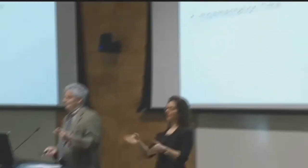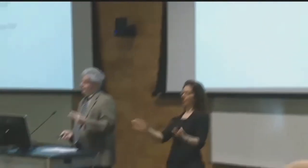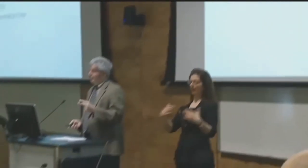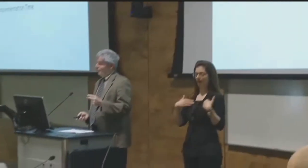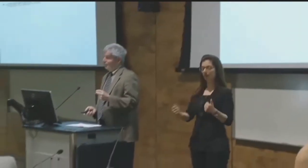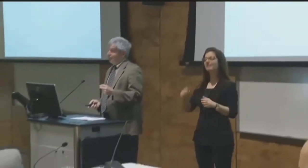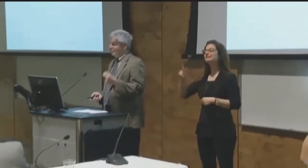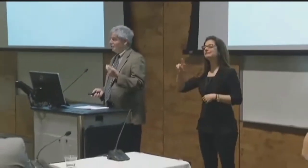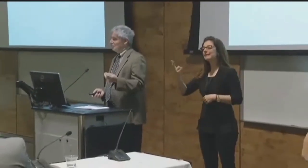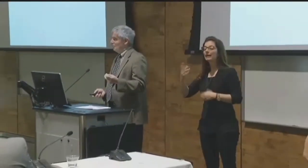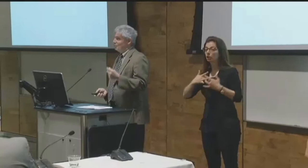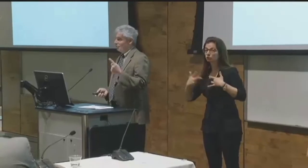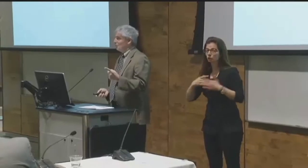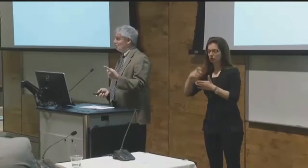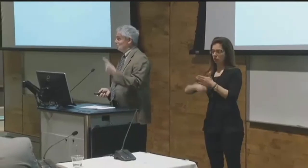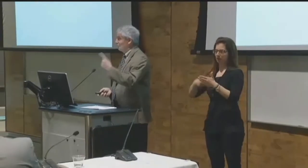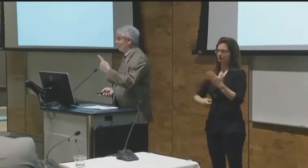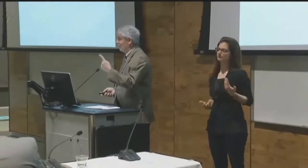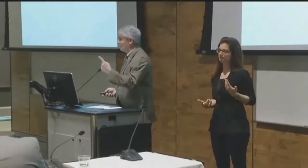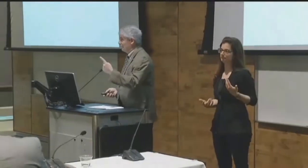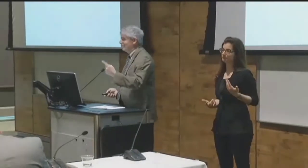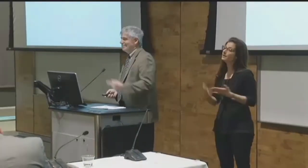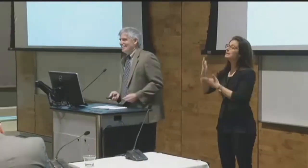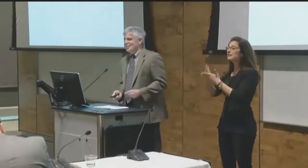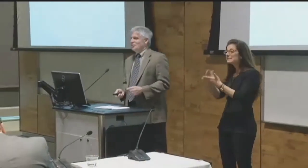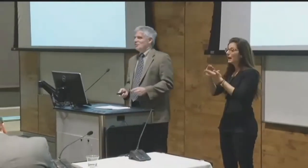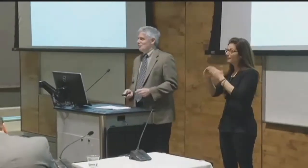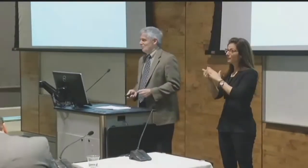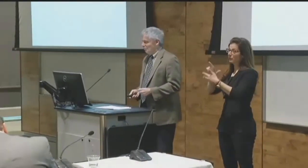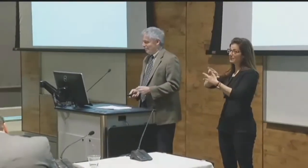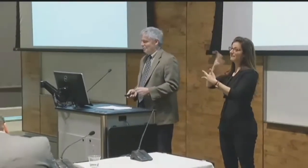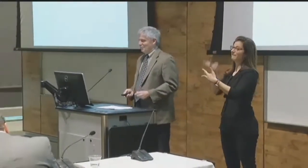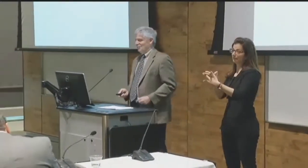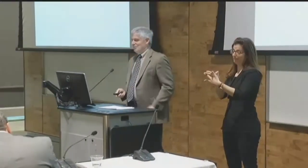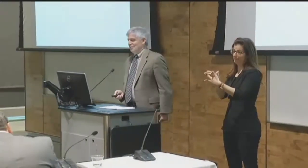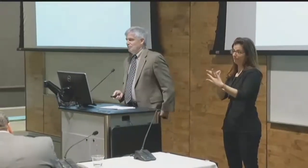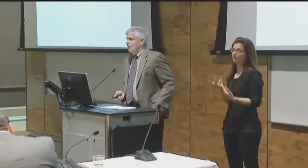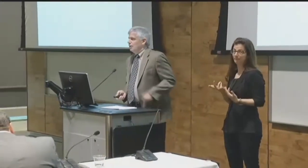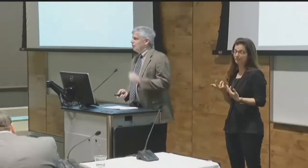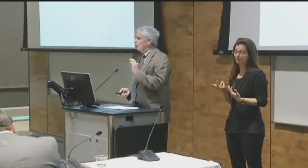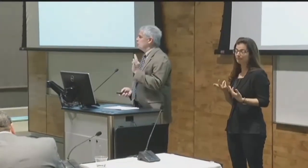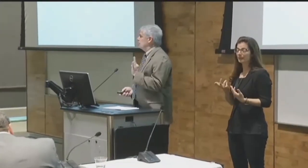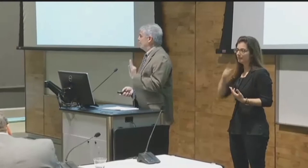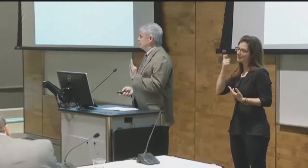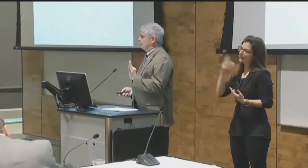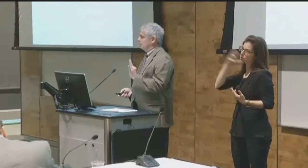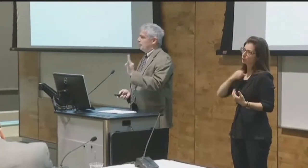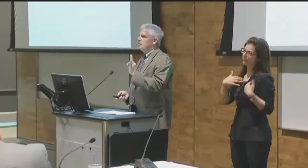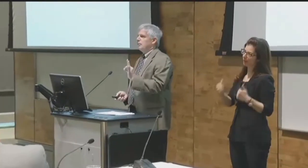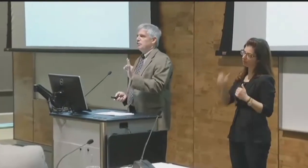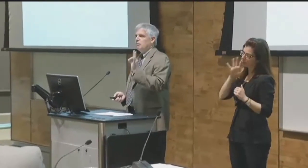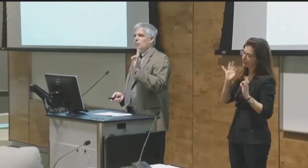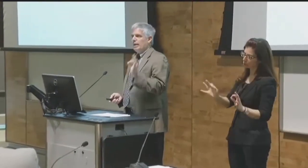me? Frankly, in some communities, the first question is what's it going to cost me? Because they just assume that public health is going to be good. The third was reliability.